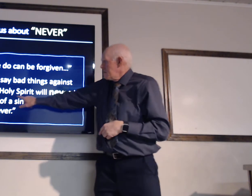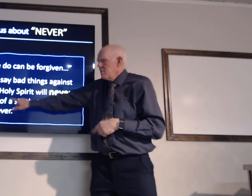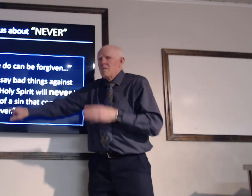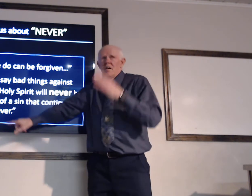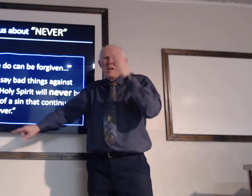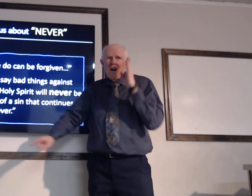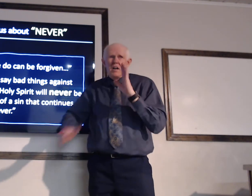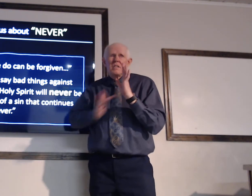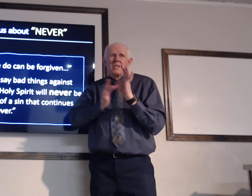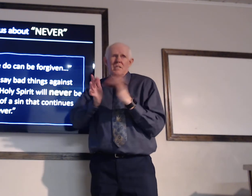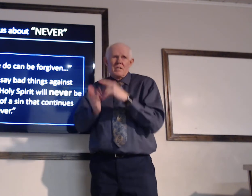but the Holy Spirit